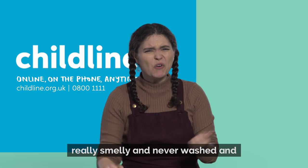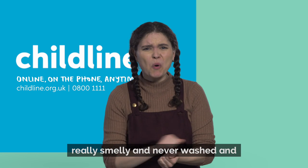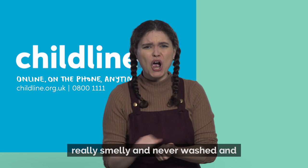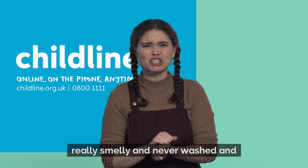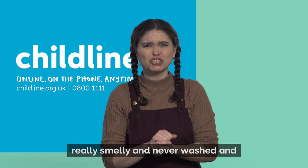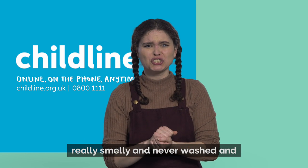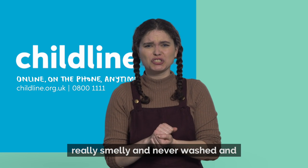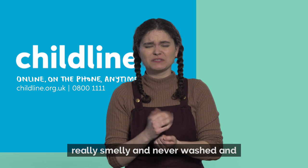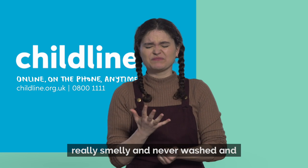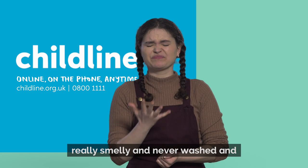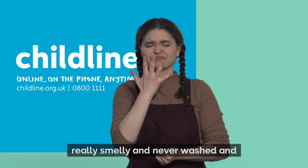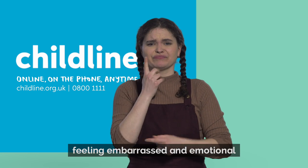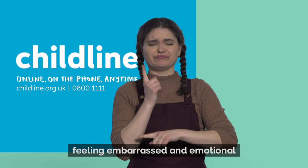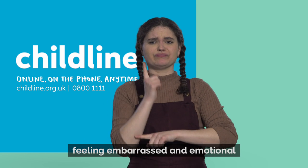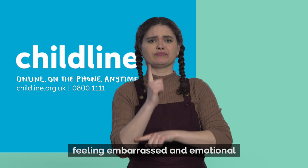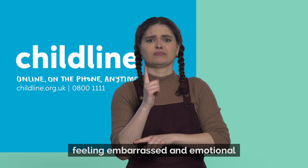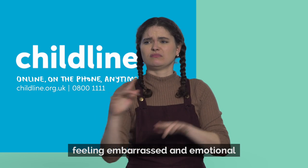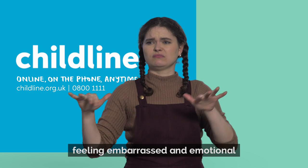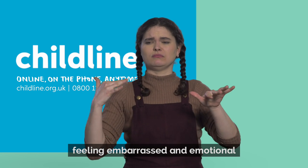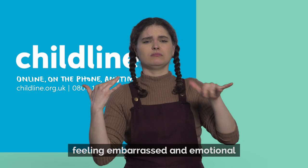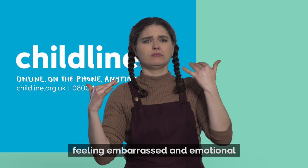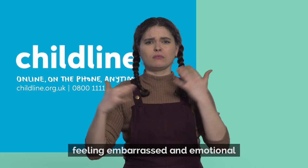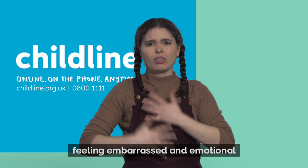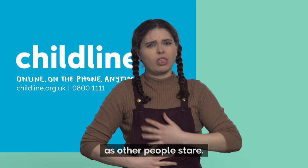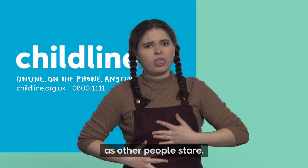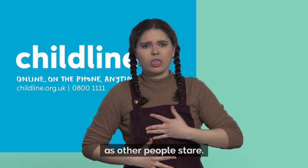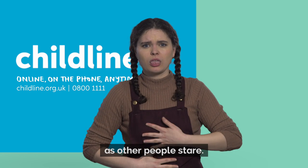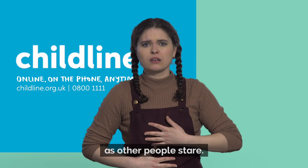smelly and never washed, and feeling embarrassed and emotional as other people stare.